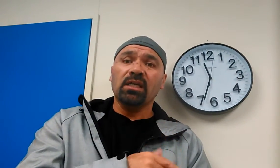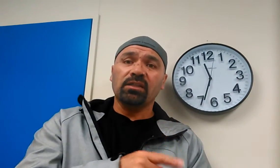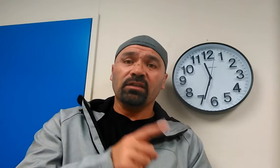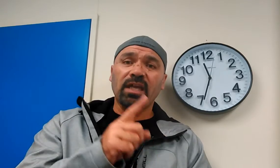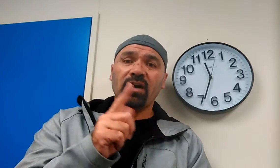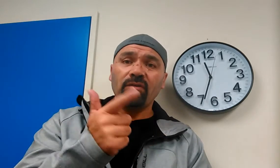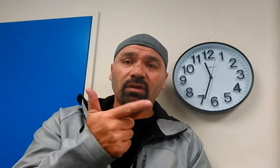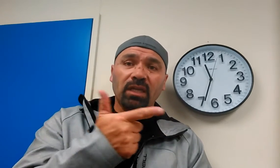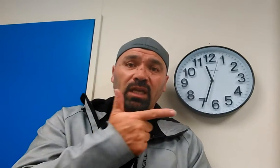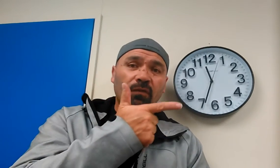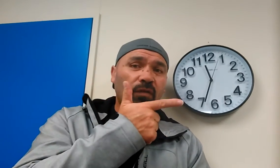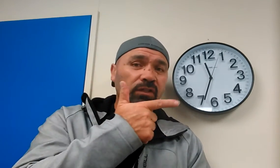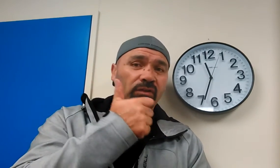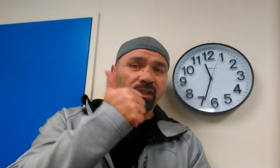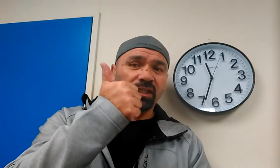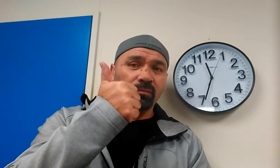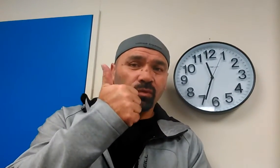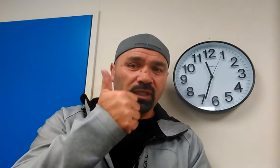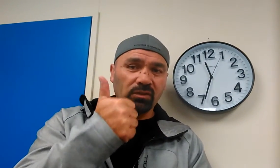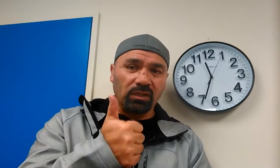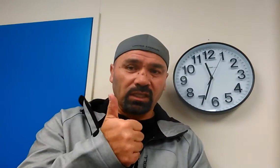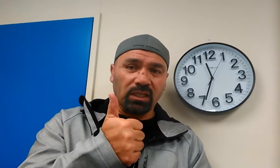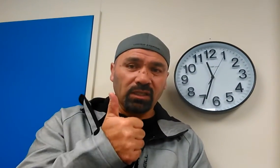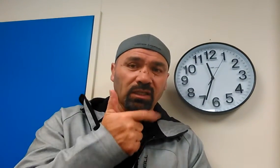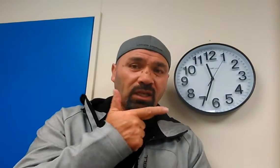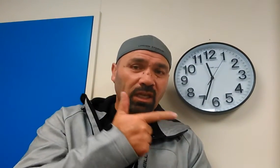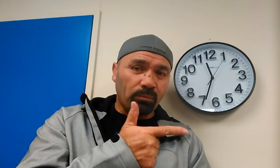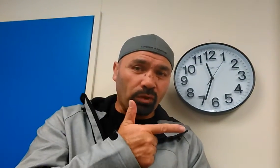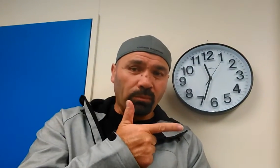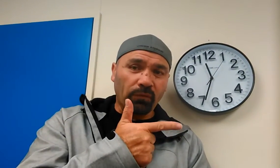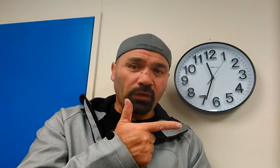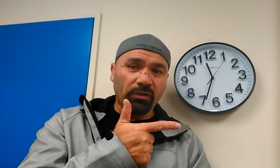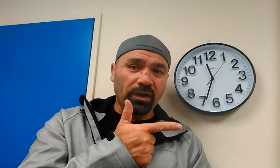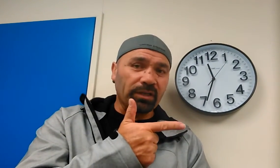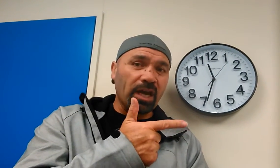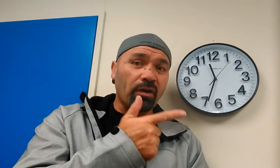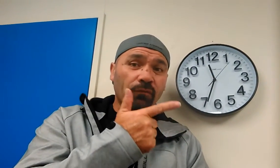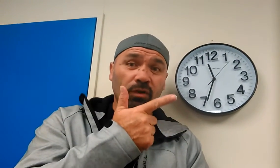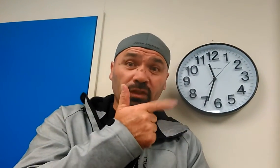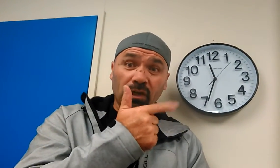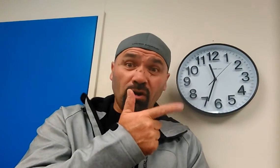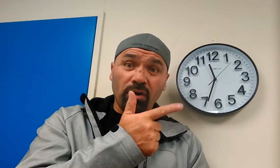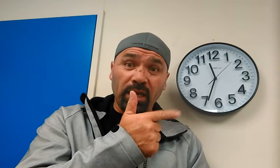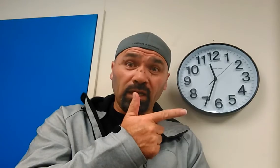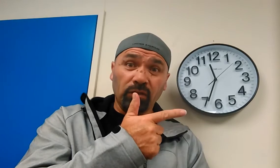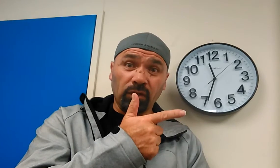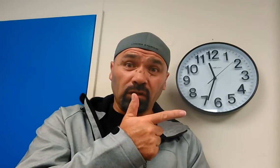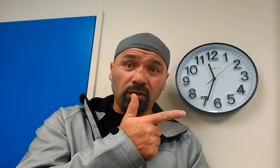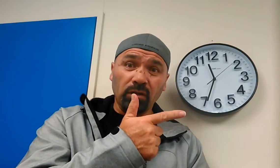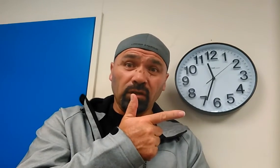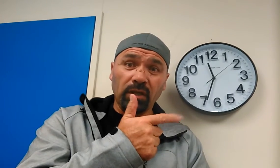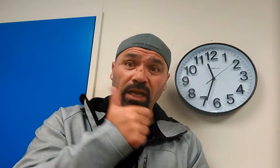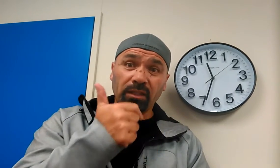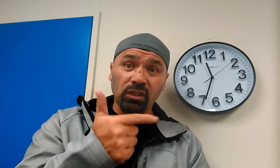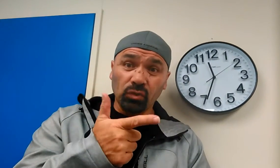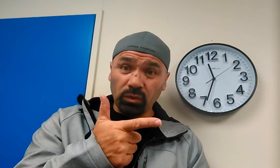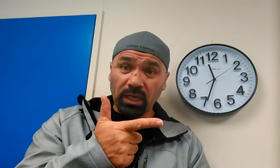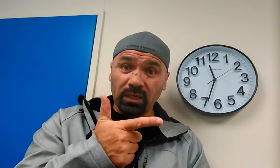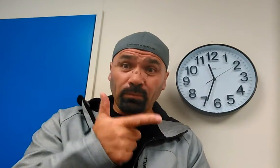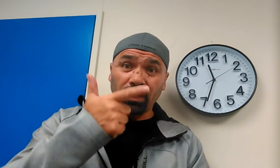So now, if I do this symbol that's got the k, point my finger out, now I've got the long hand of the clock and the short hand plus